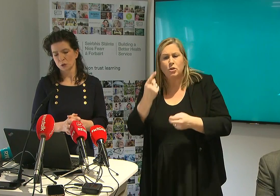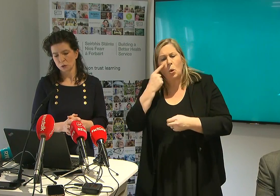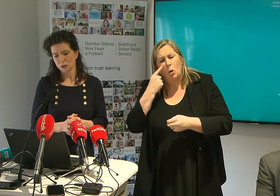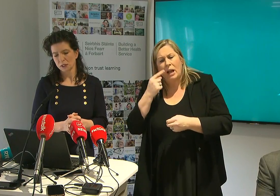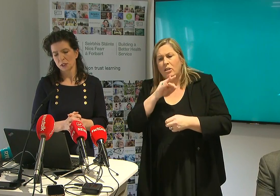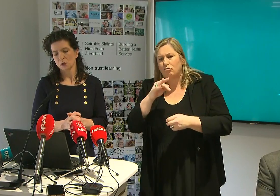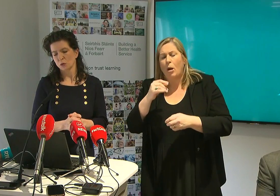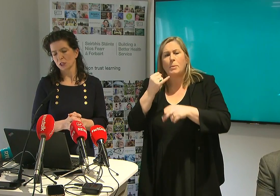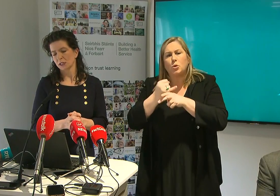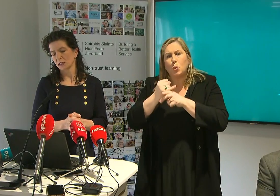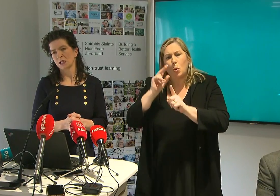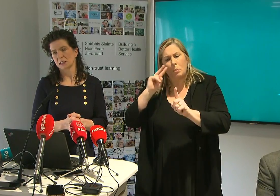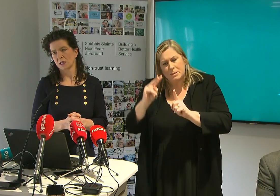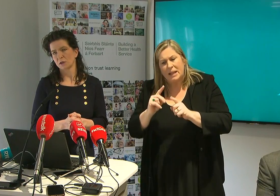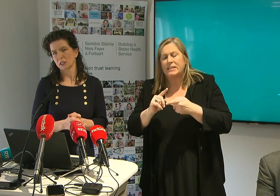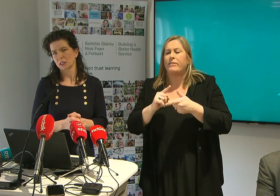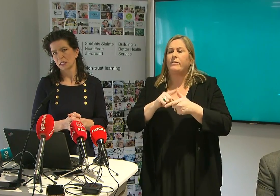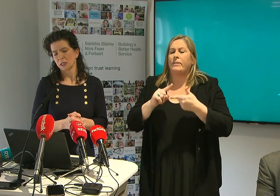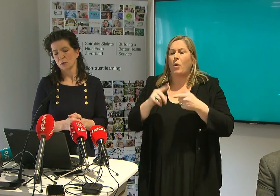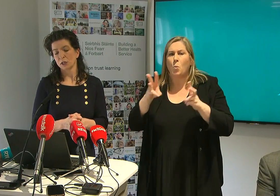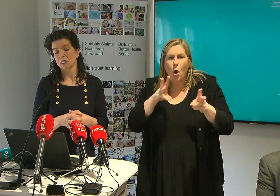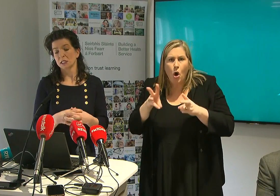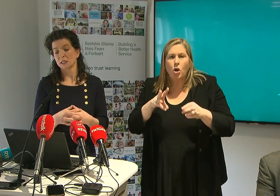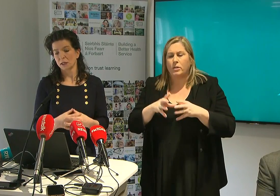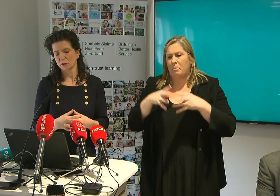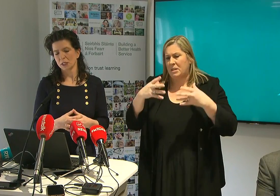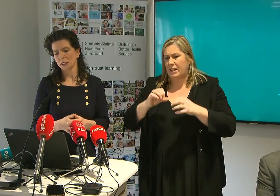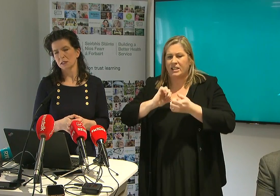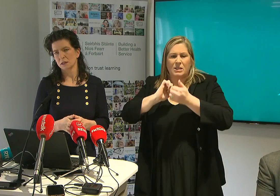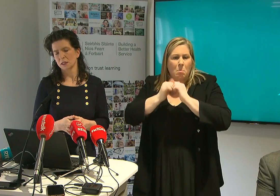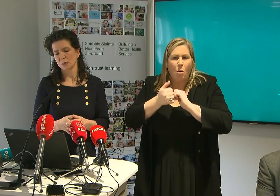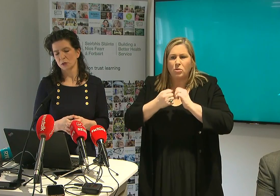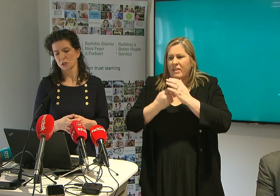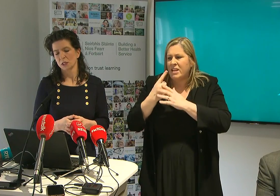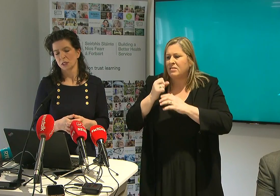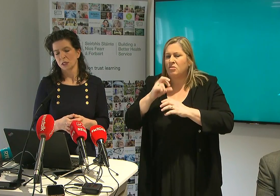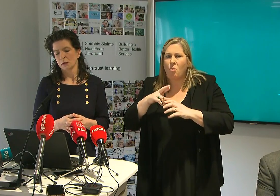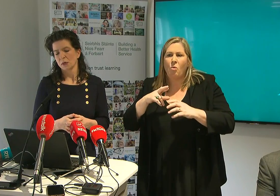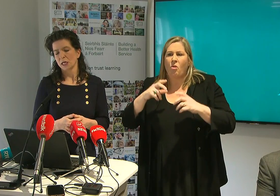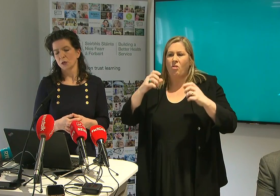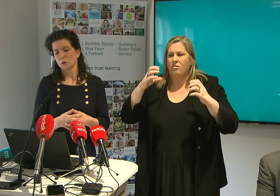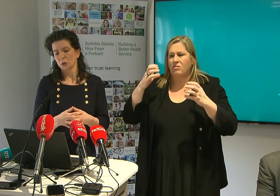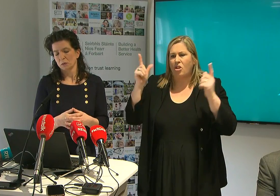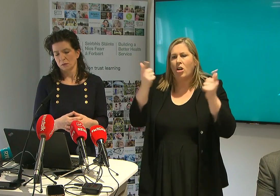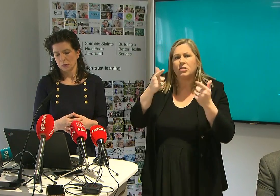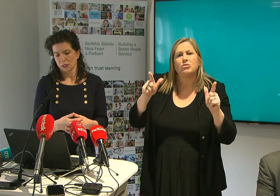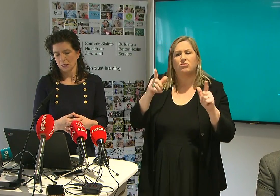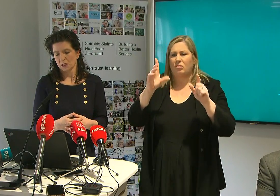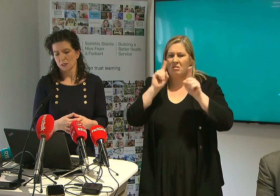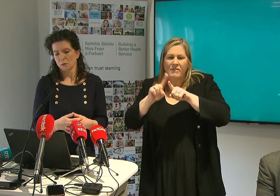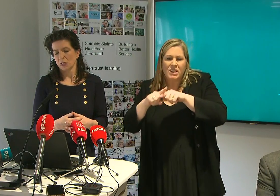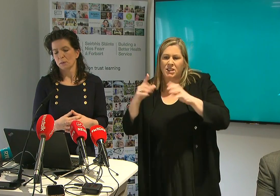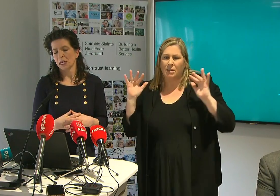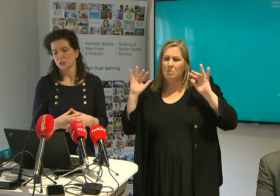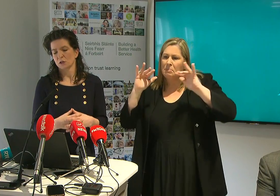from schools, work and mass gatherings. And what I would say is that everybody needs to think about how